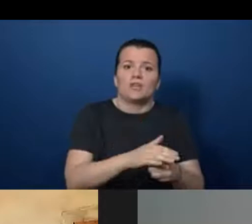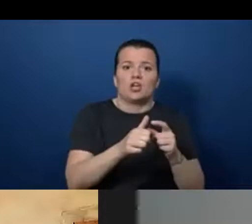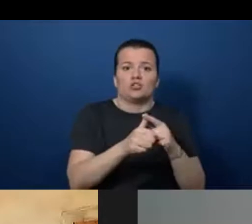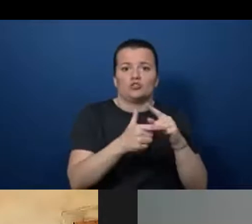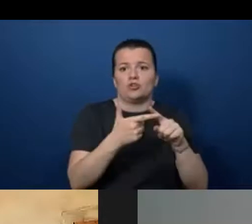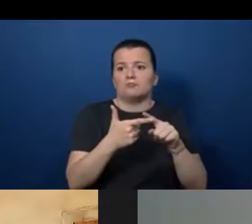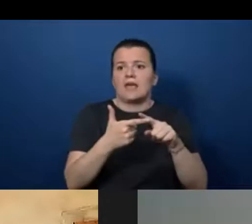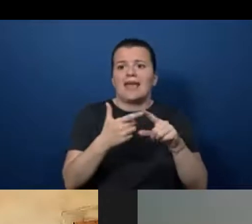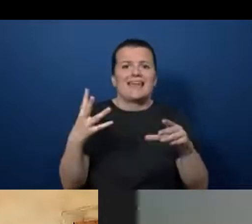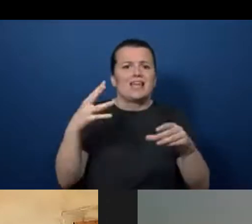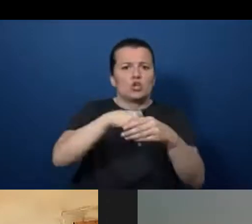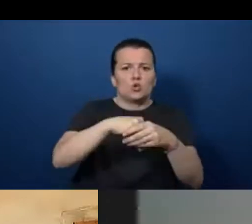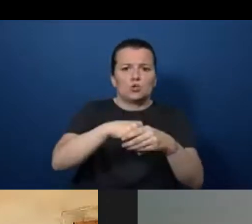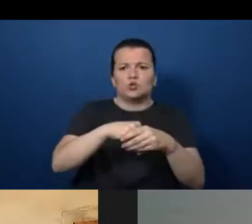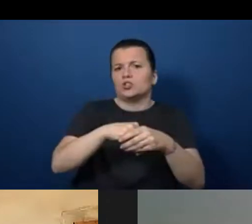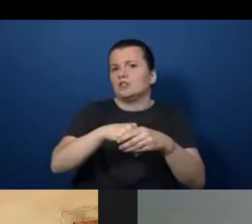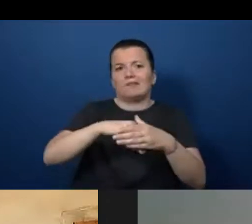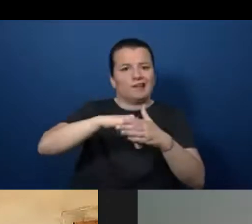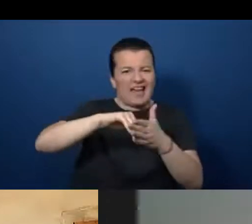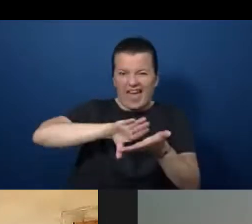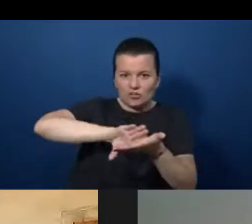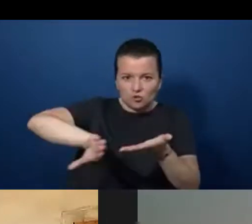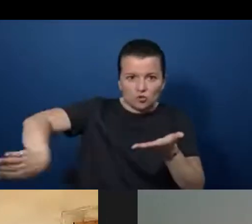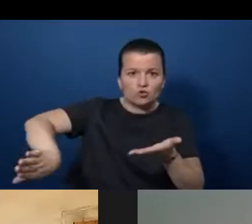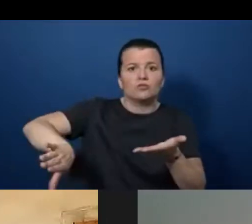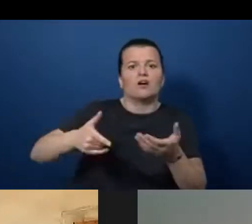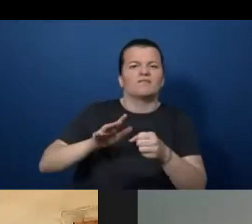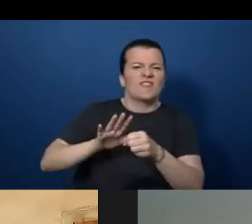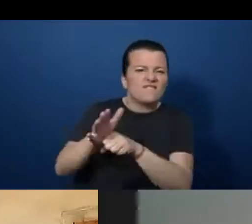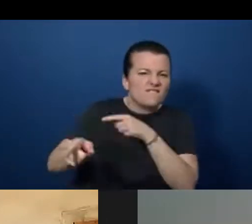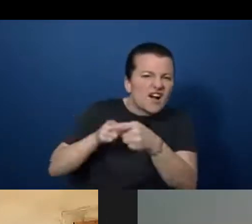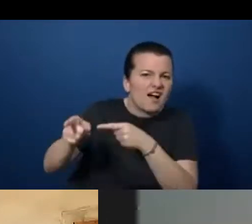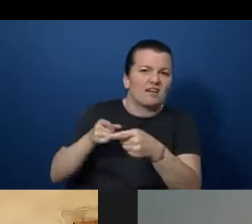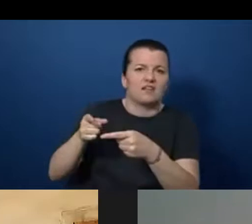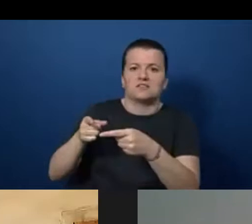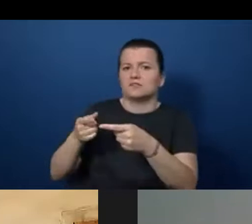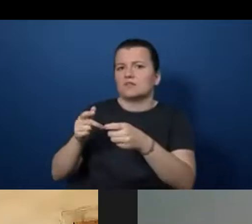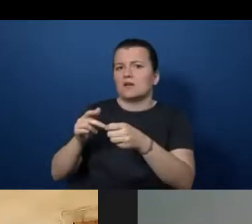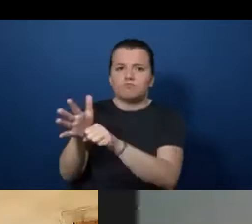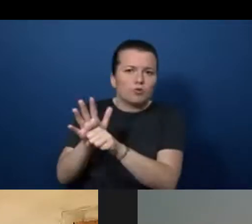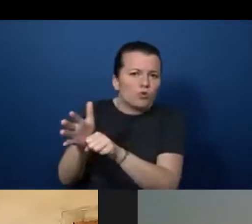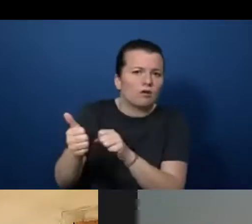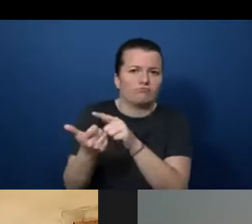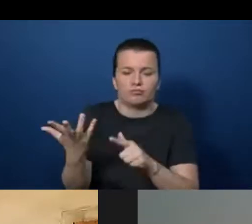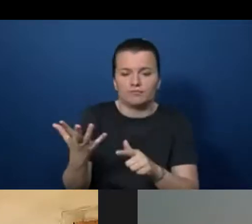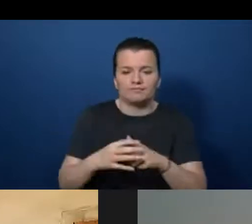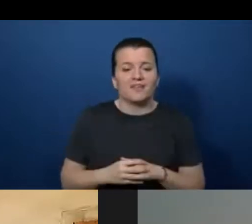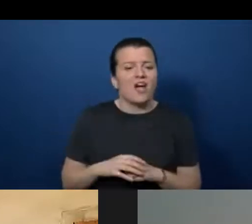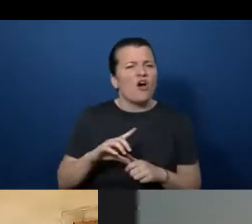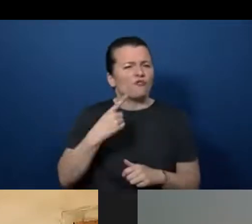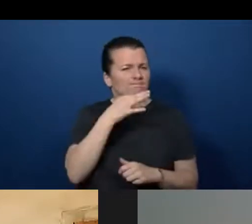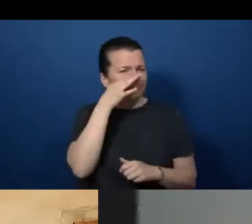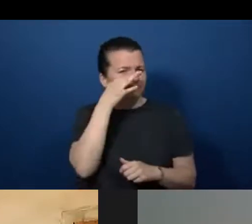violence, including bullying. And Professor Kathy Vaughan, I would like to start with you. So you've